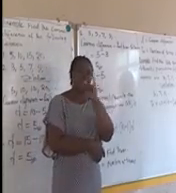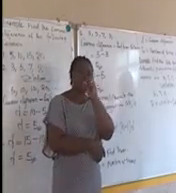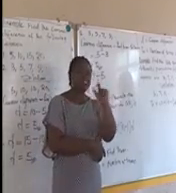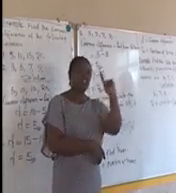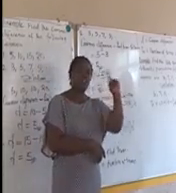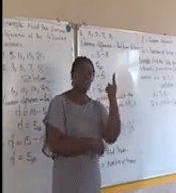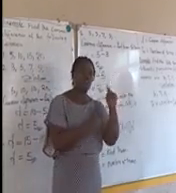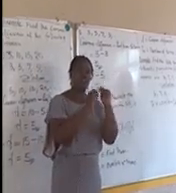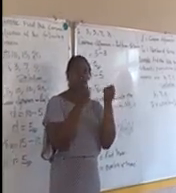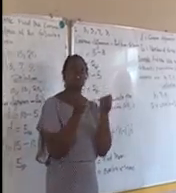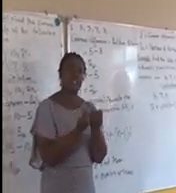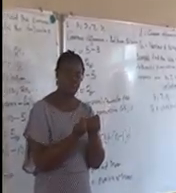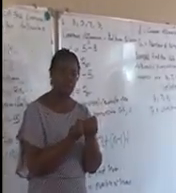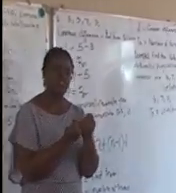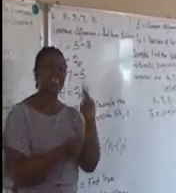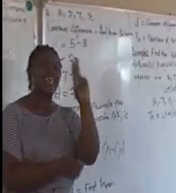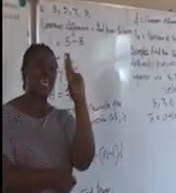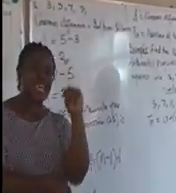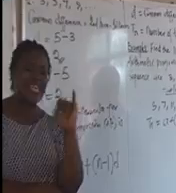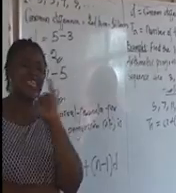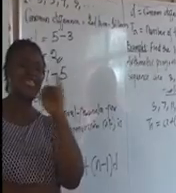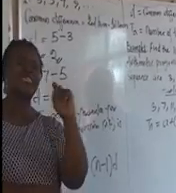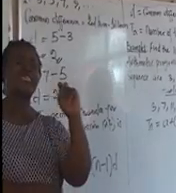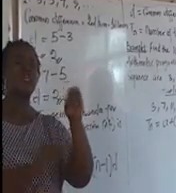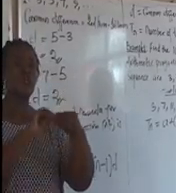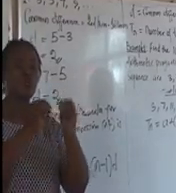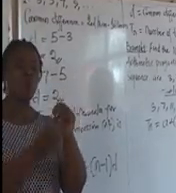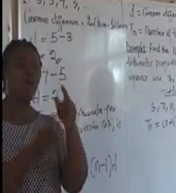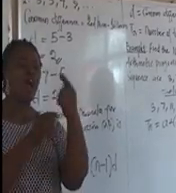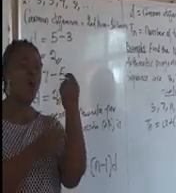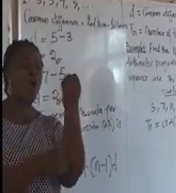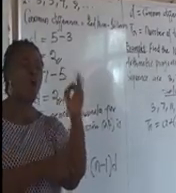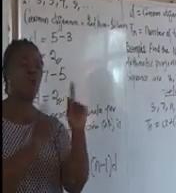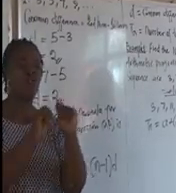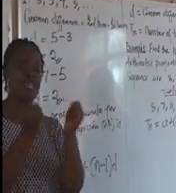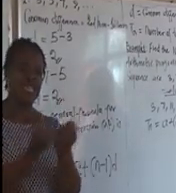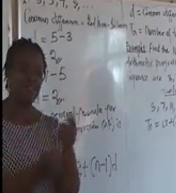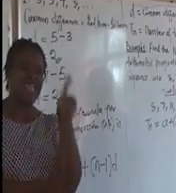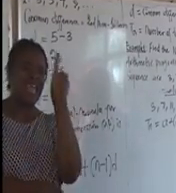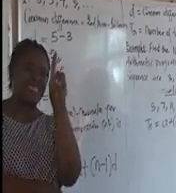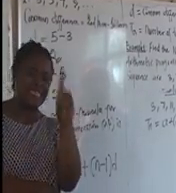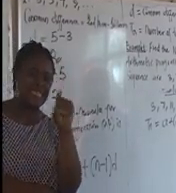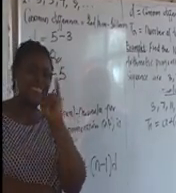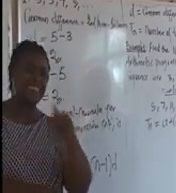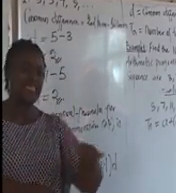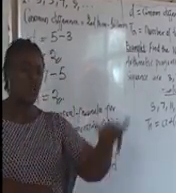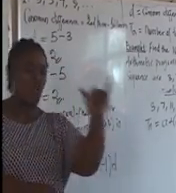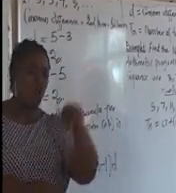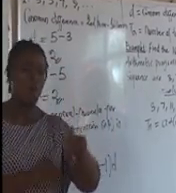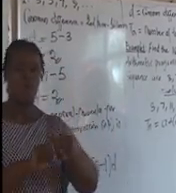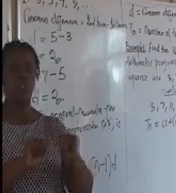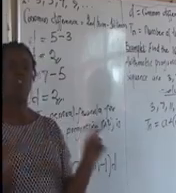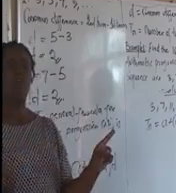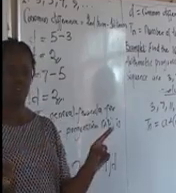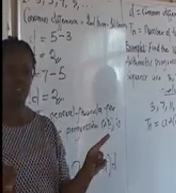first term, N is the number of terms, and D is the common difference.